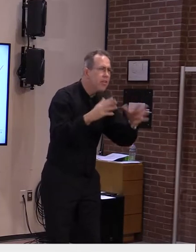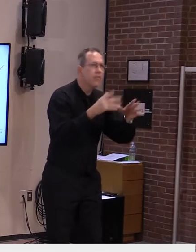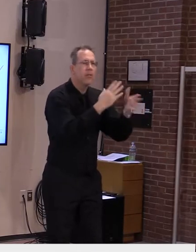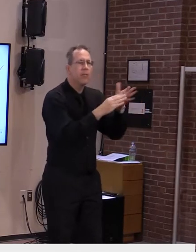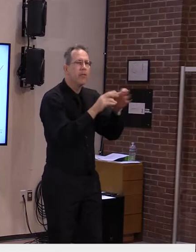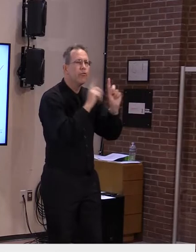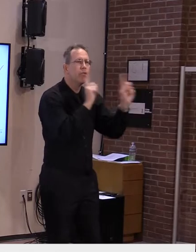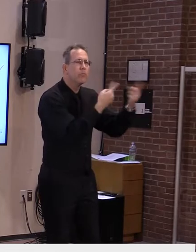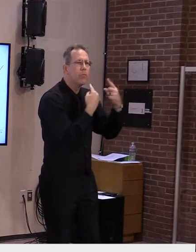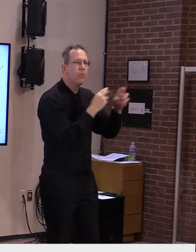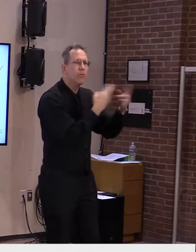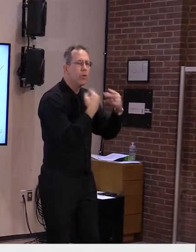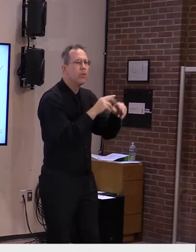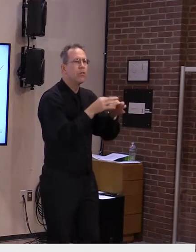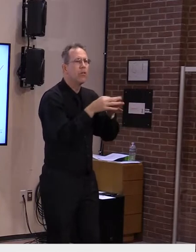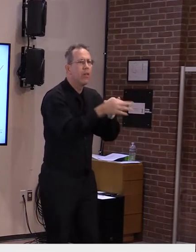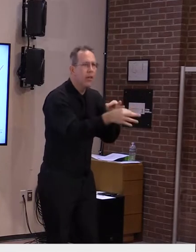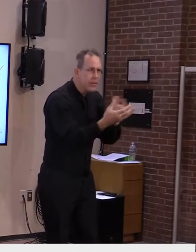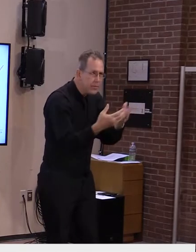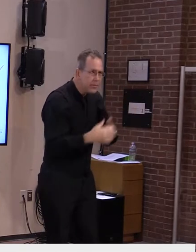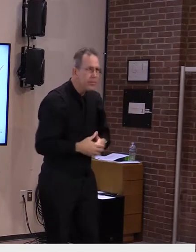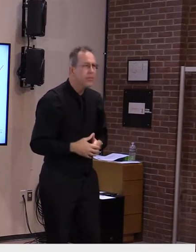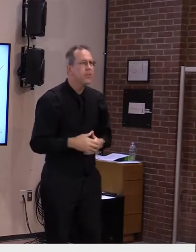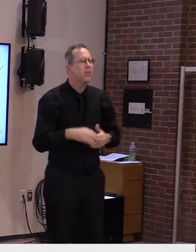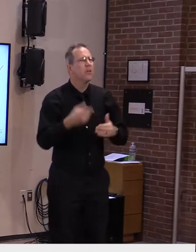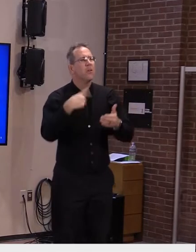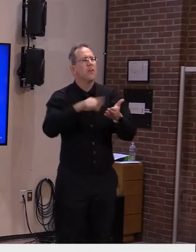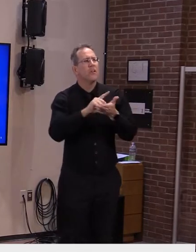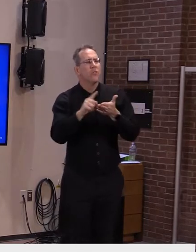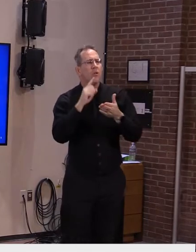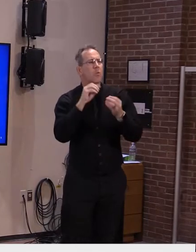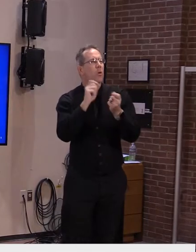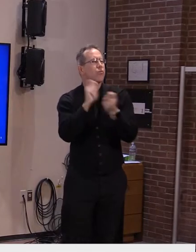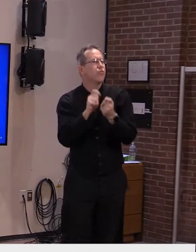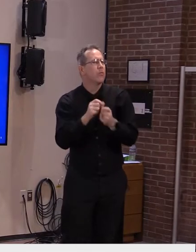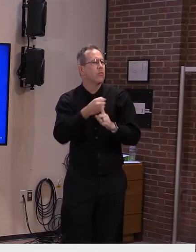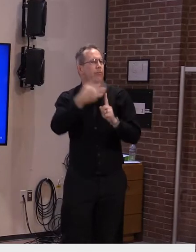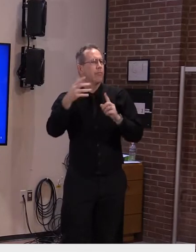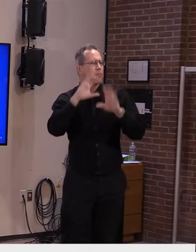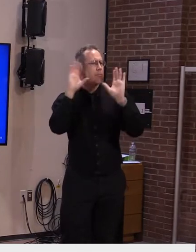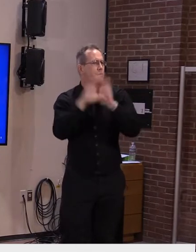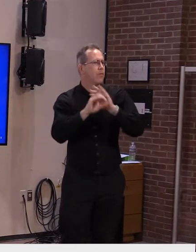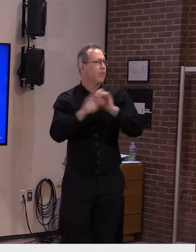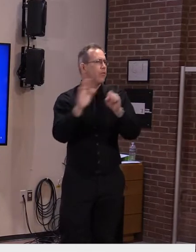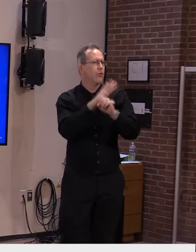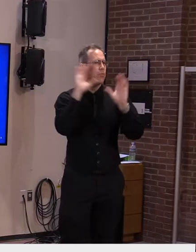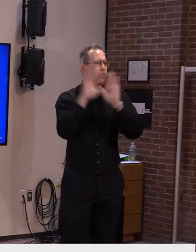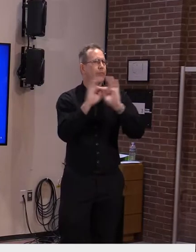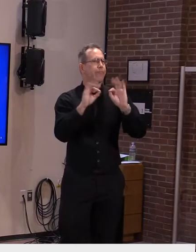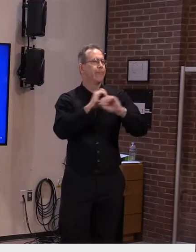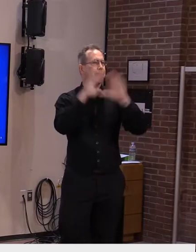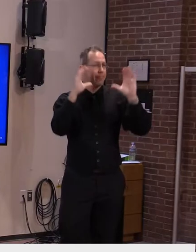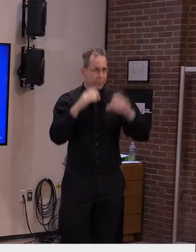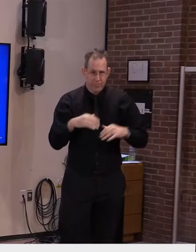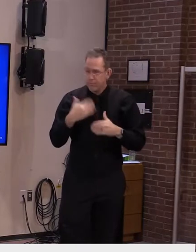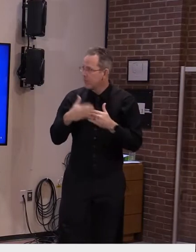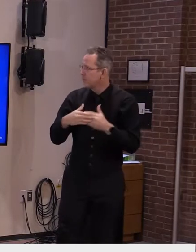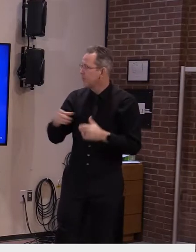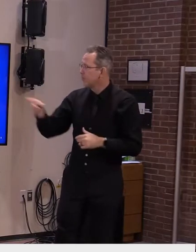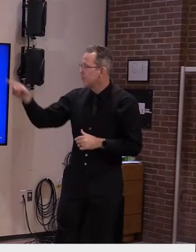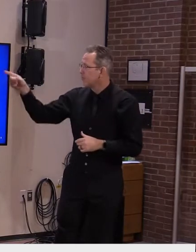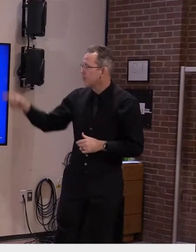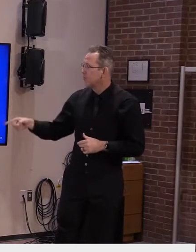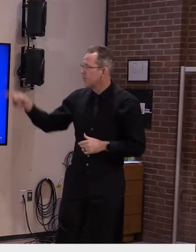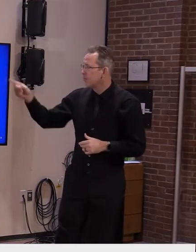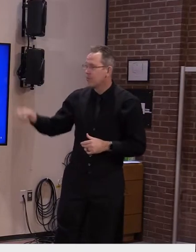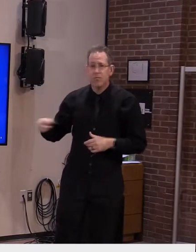better snapshot of where we stand at the moment. So looking at booster shots, we see that Vermont continues to have strong uptake of the booster.